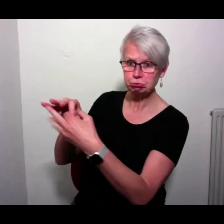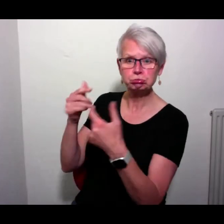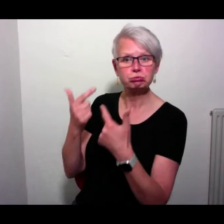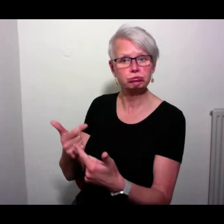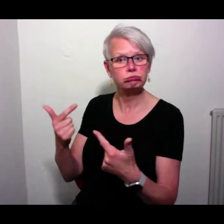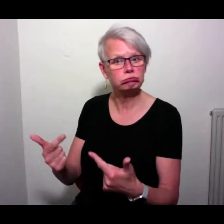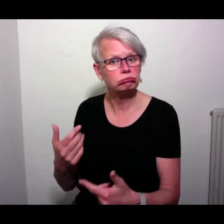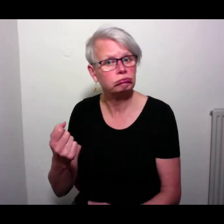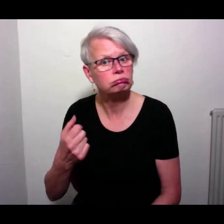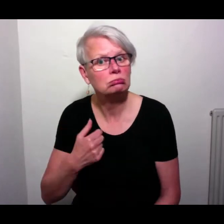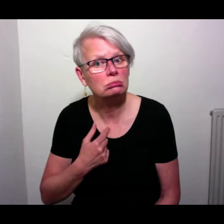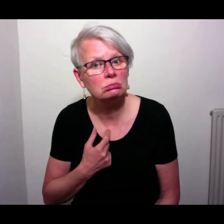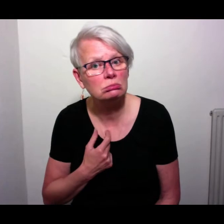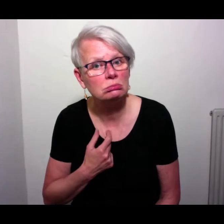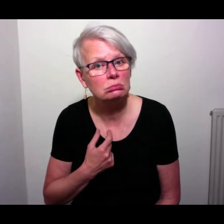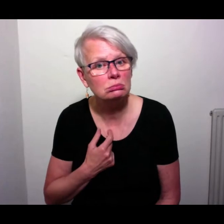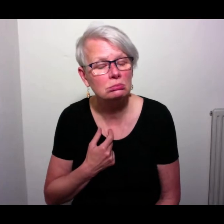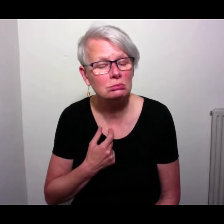I ever was before.